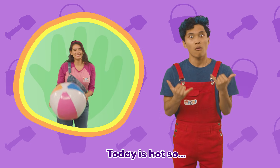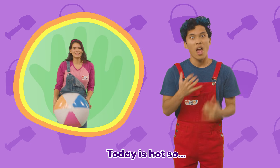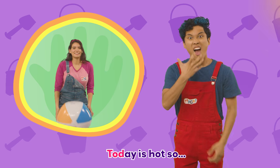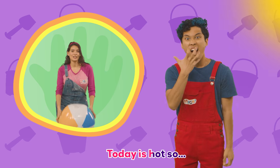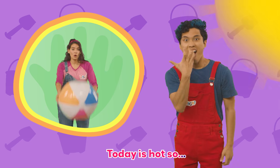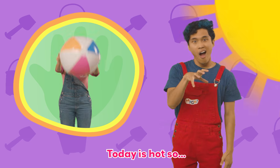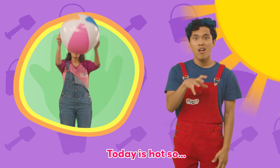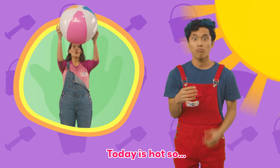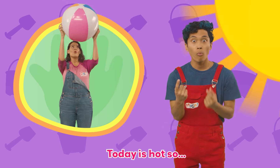Today is hot, so